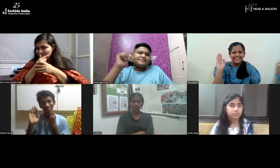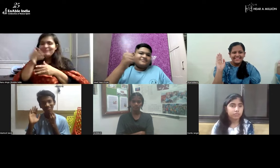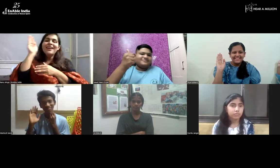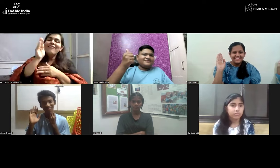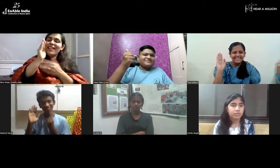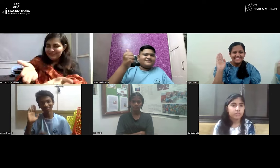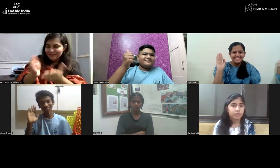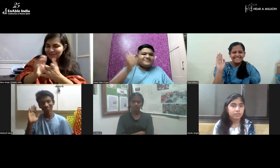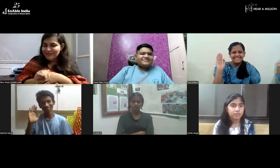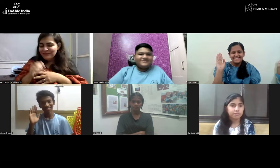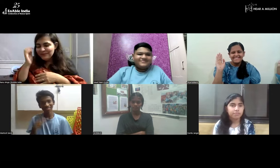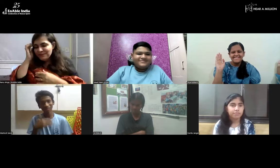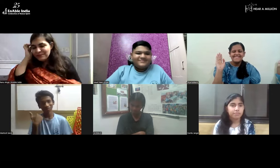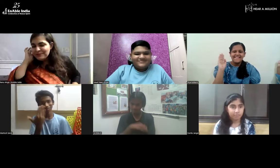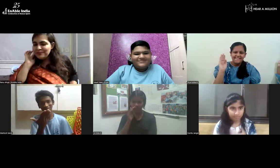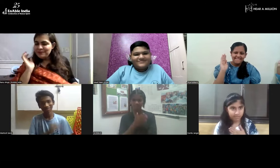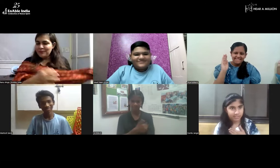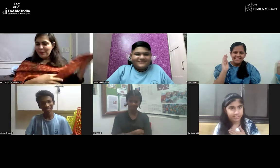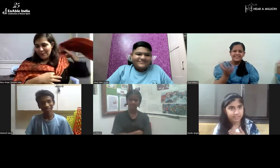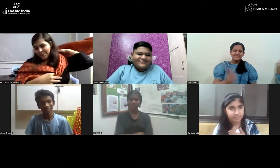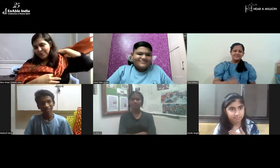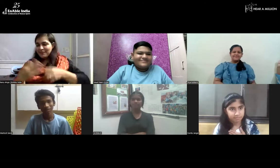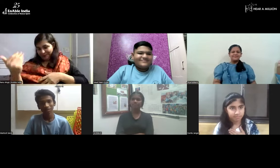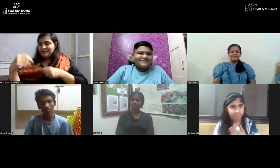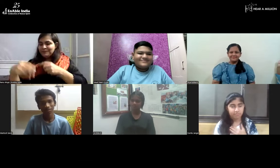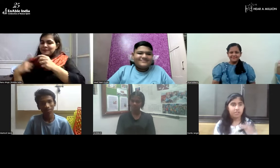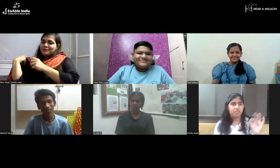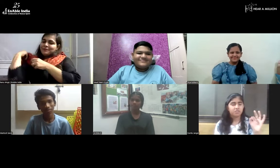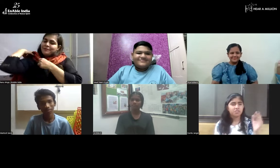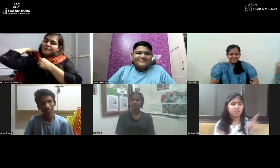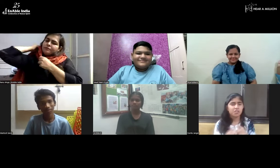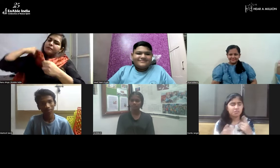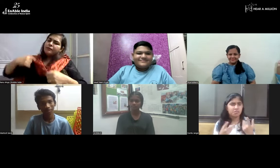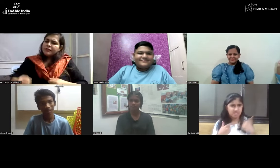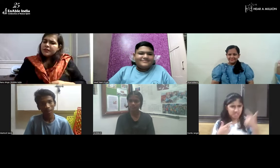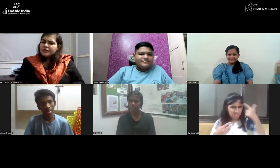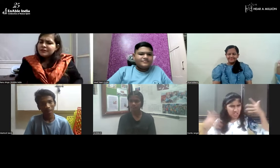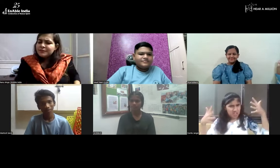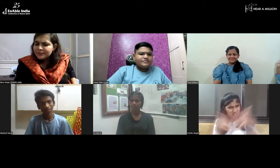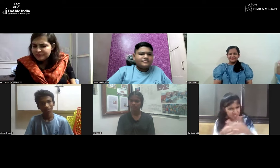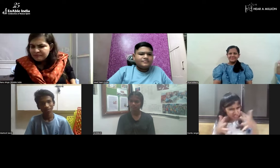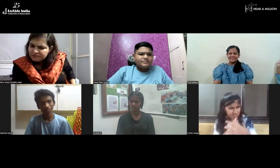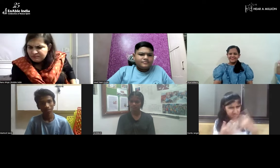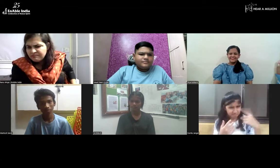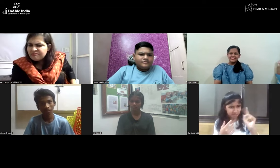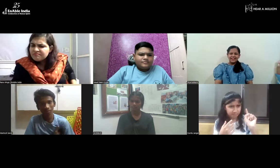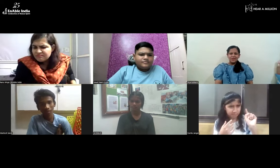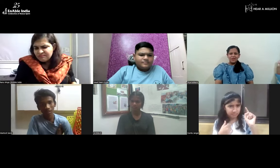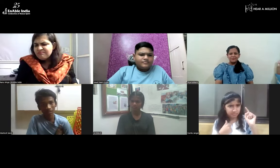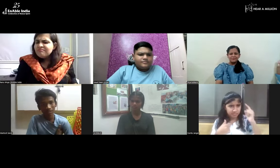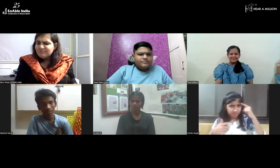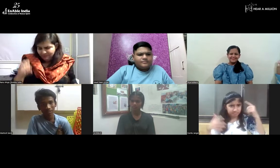the other way around, like if the few teachers are good, and I mean,